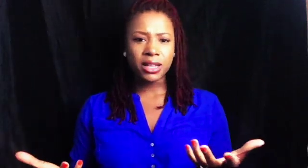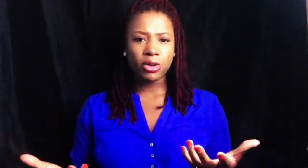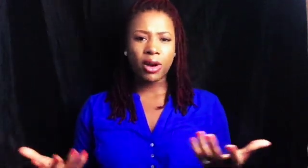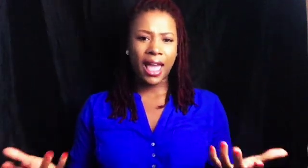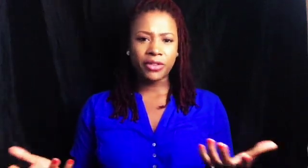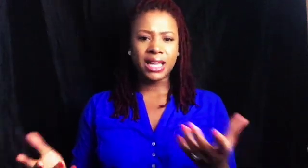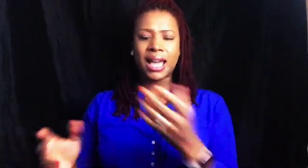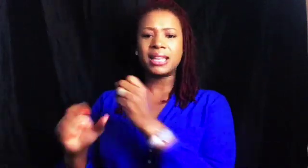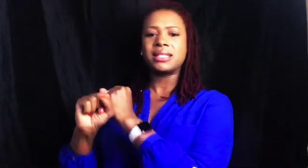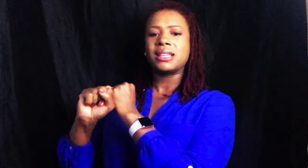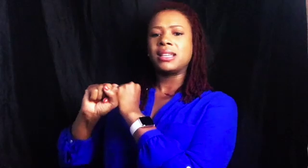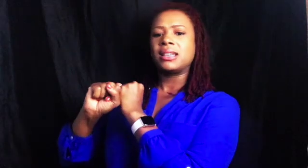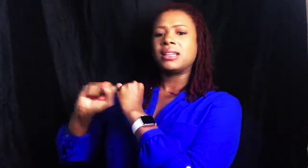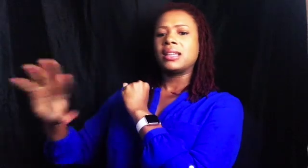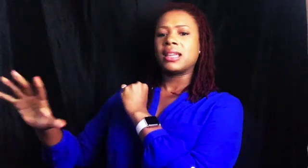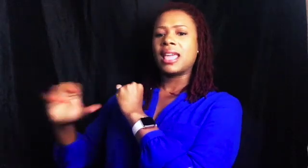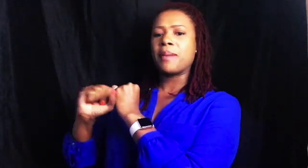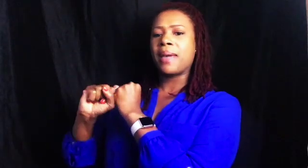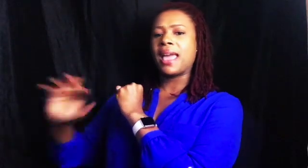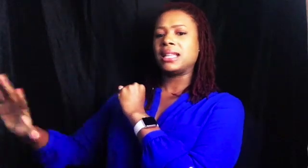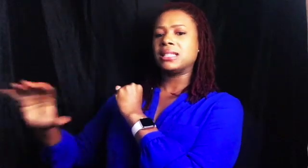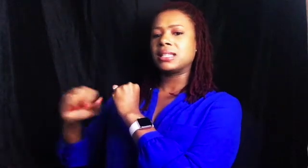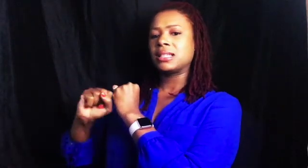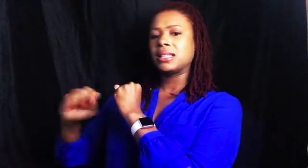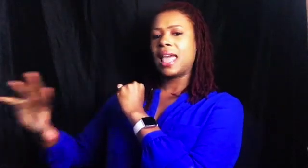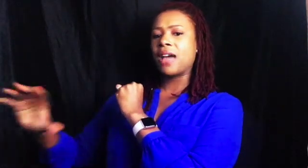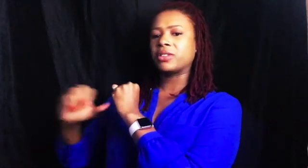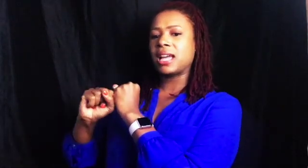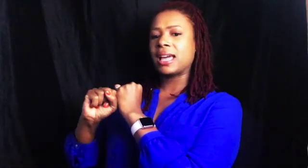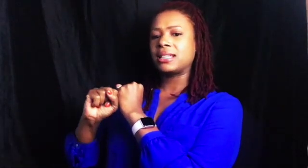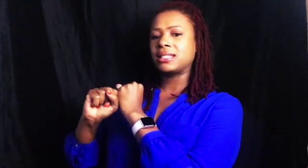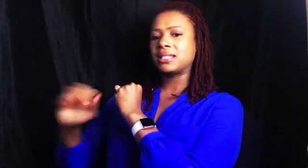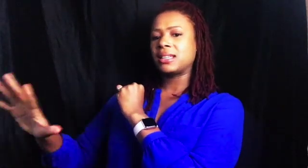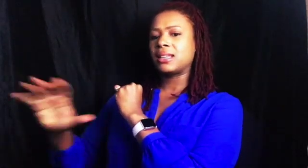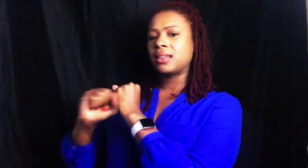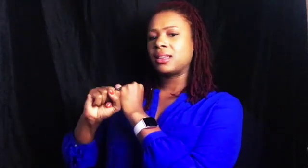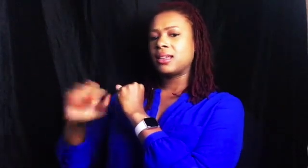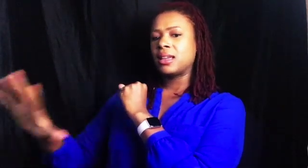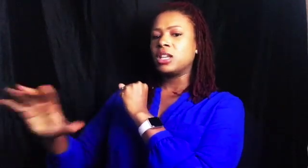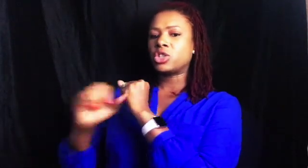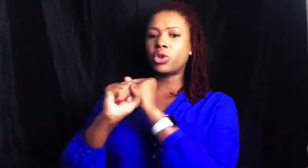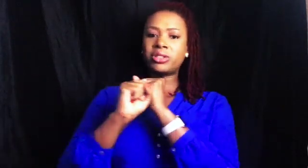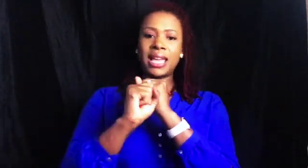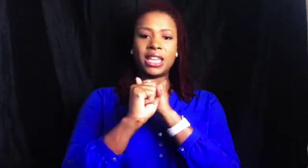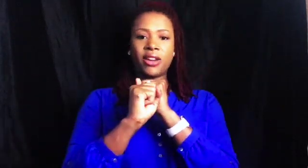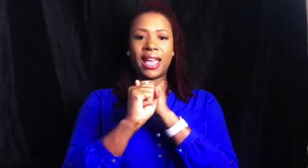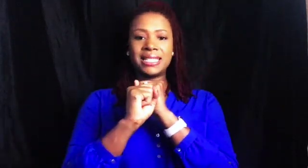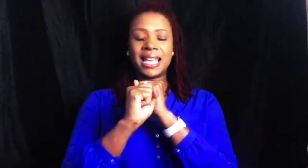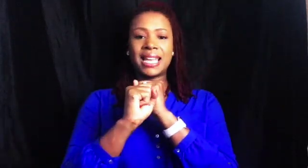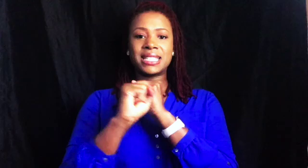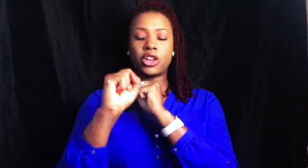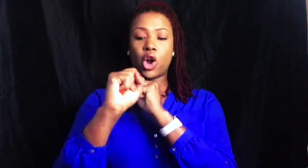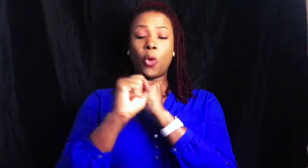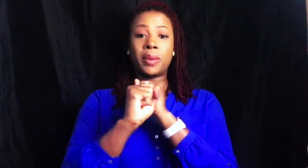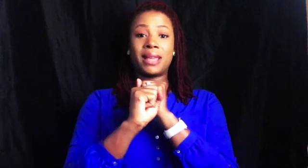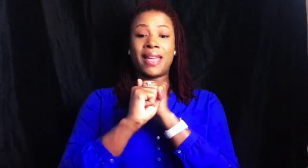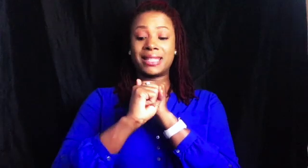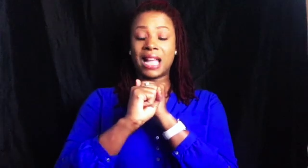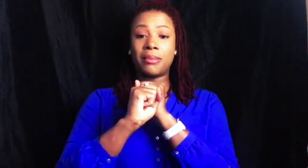or advertise. Campaign, advertise. So you're taking your S hands and you're opening that dominant